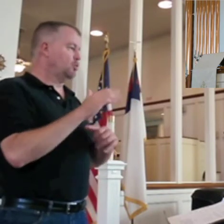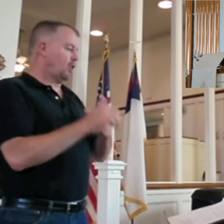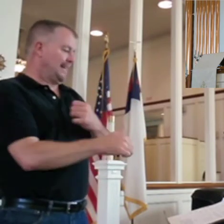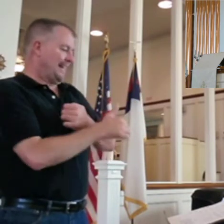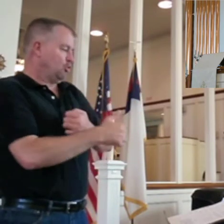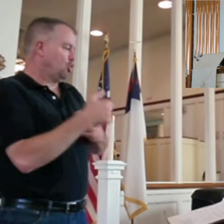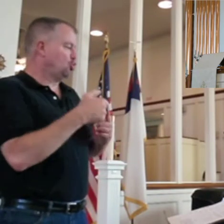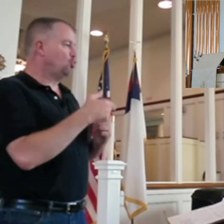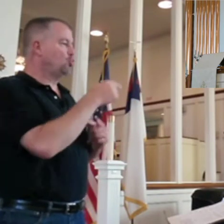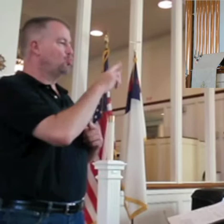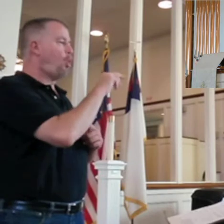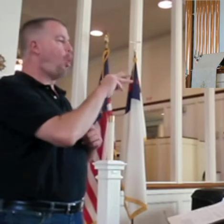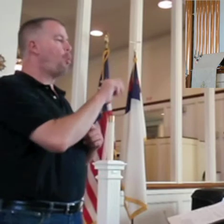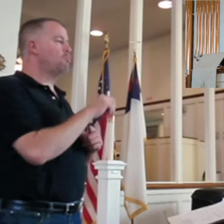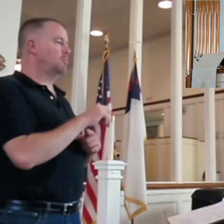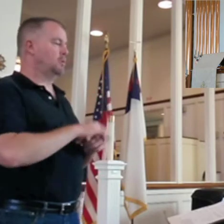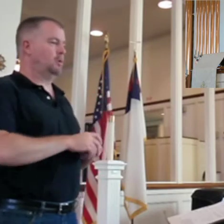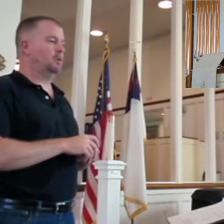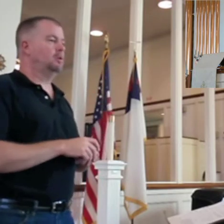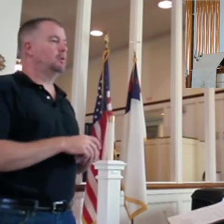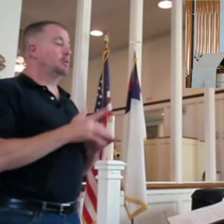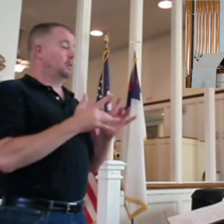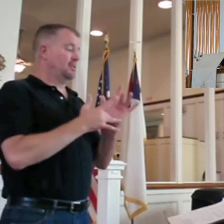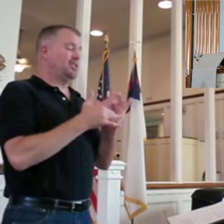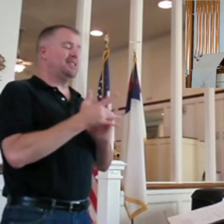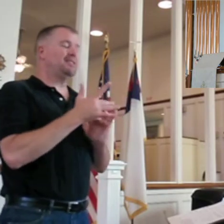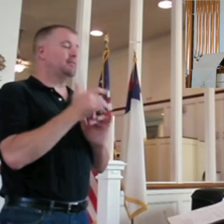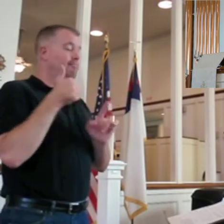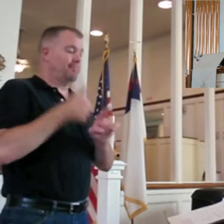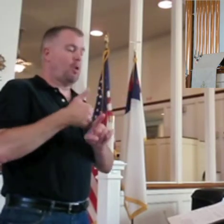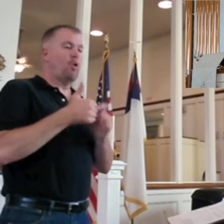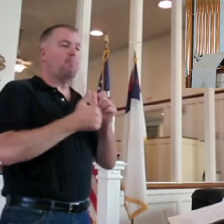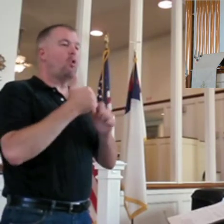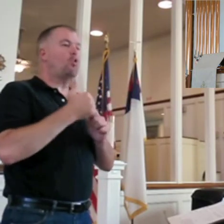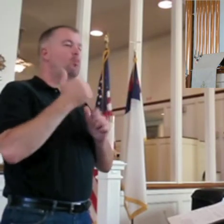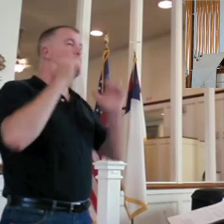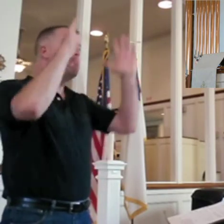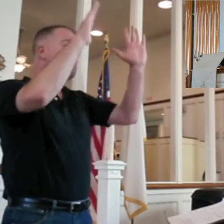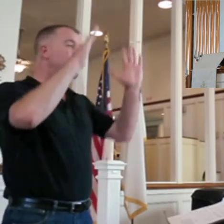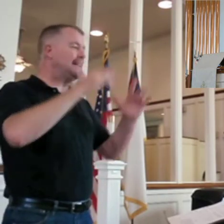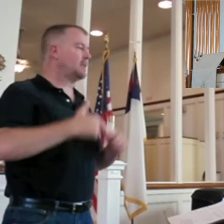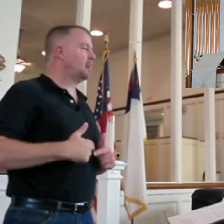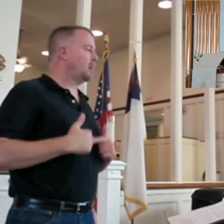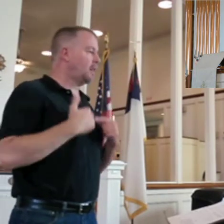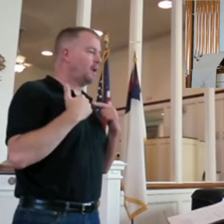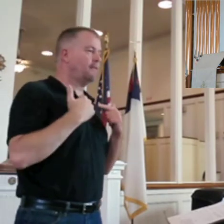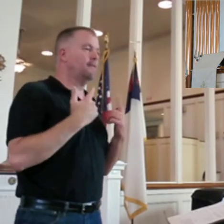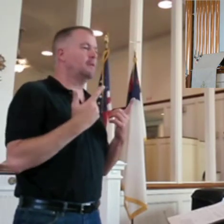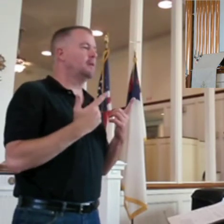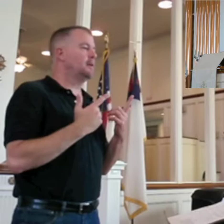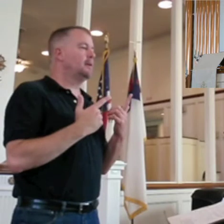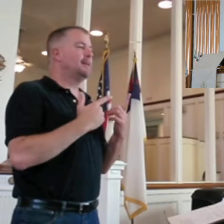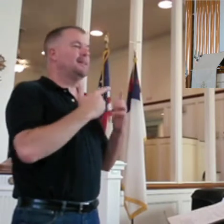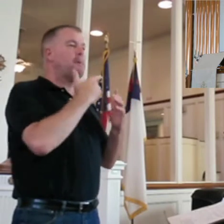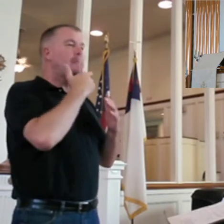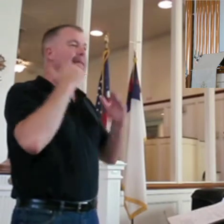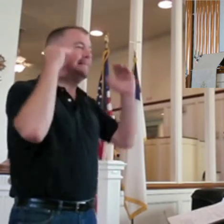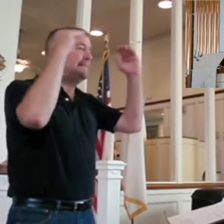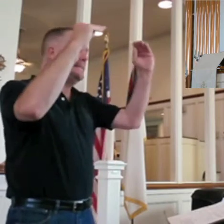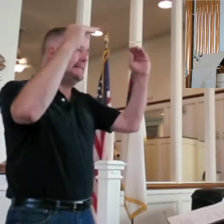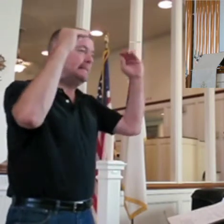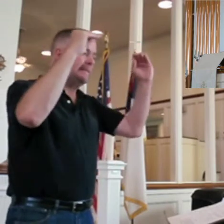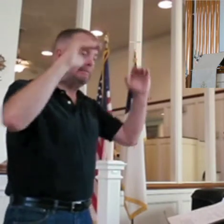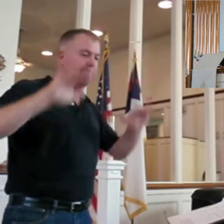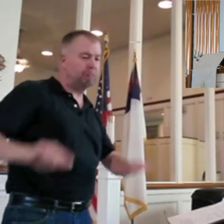Rome. Jesus had the most amazing life. He had the most